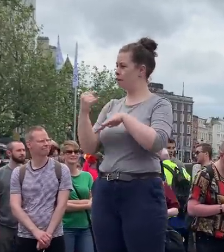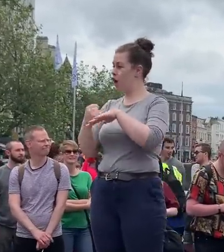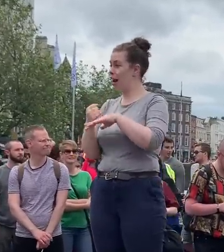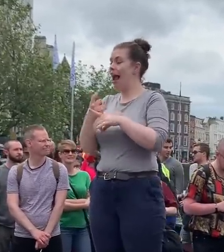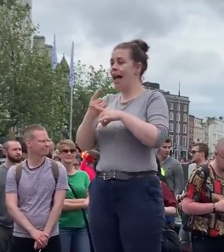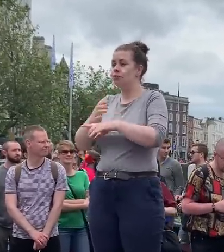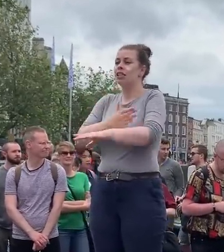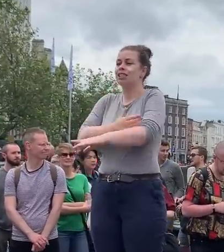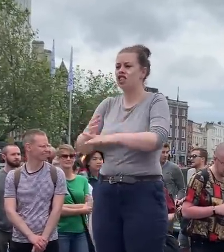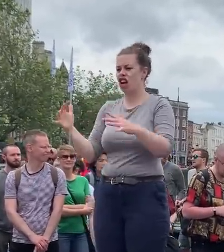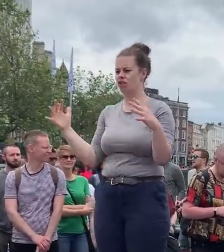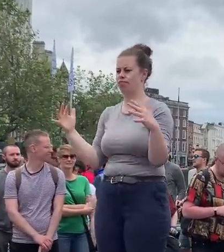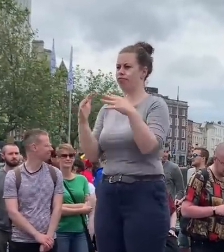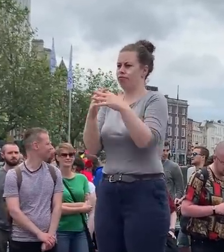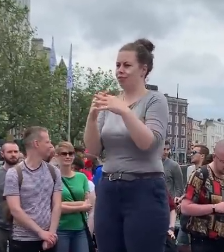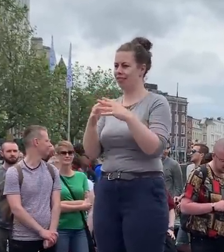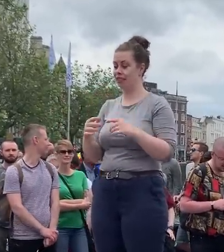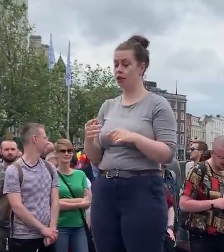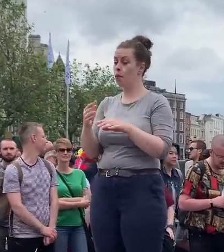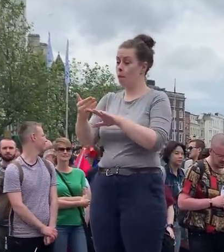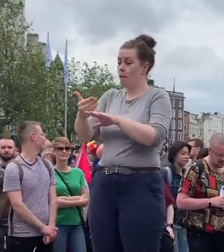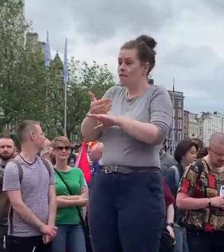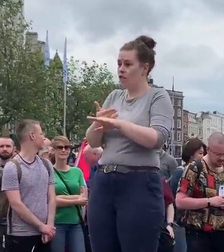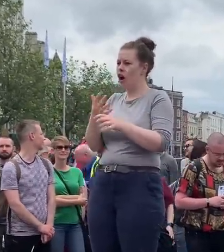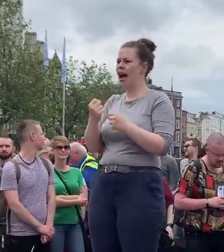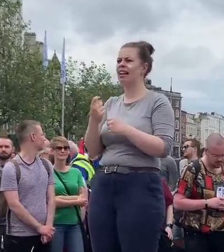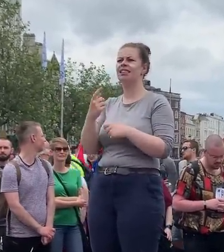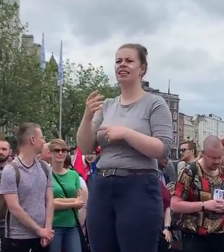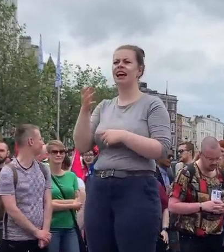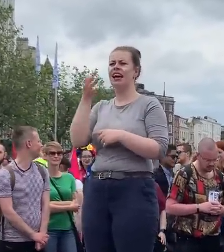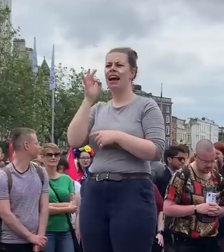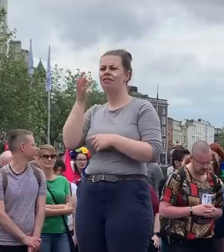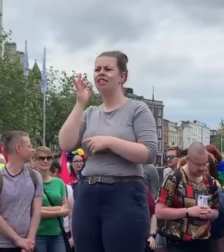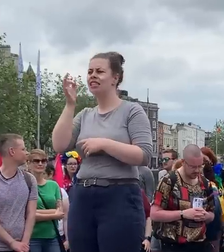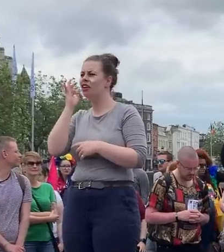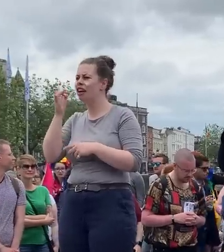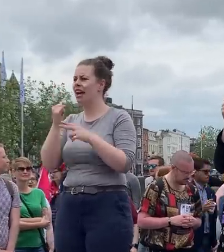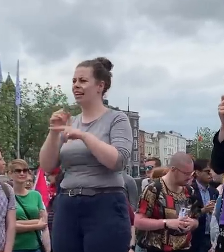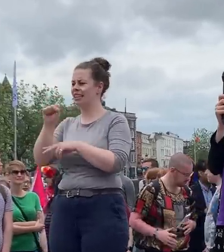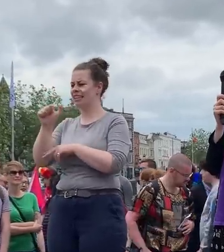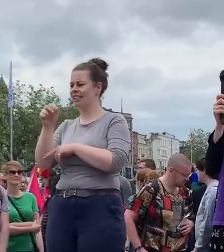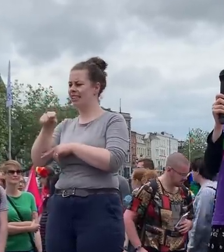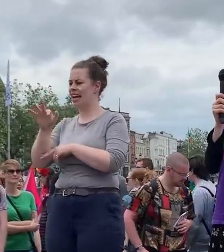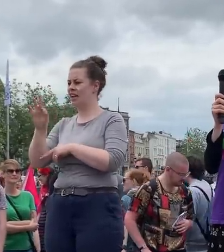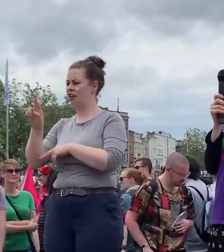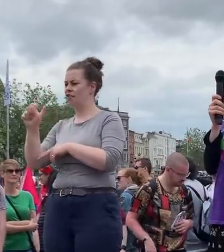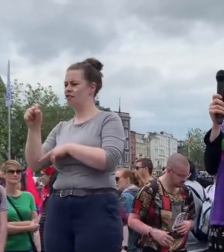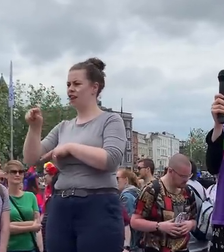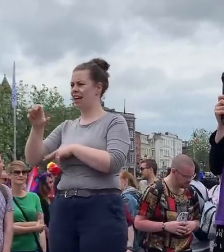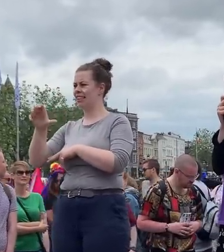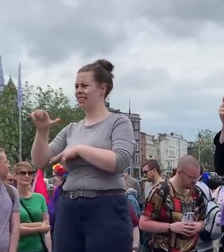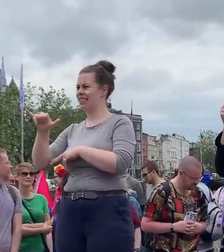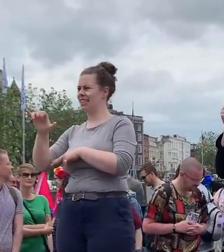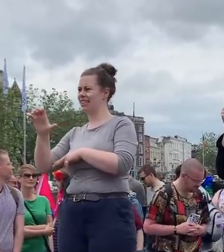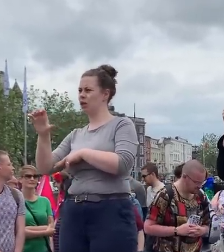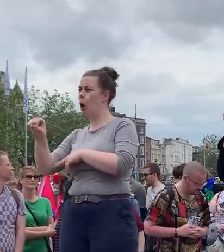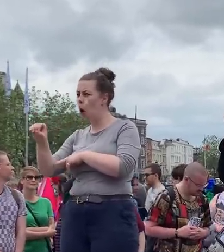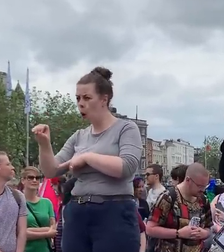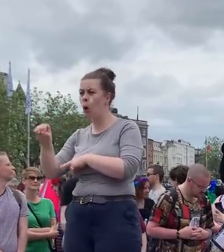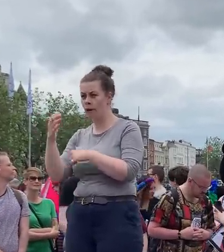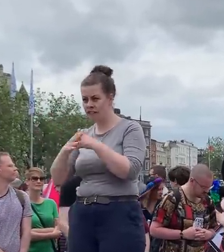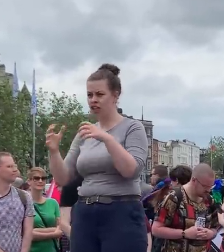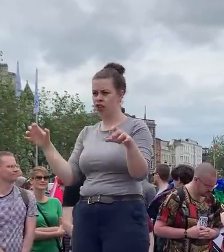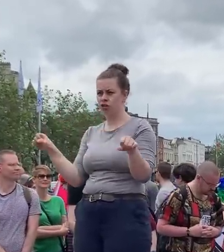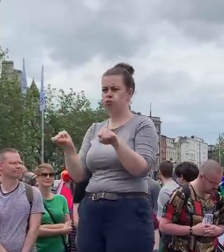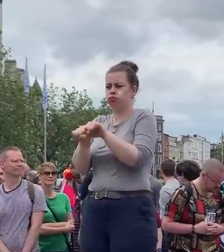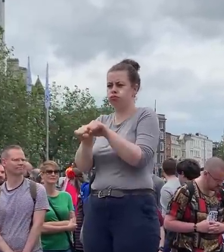riot. 3 years before that, there was another one in the Compton Cafeteria riots in San Francisco, where again, a group of trans sex workers, people of colour,